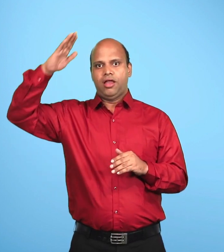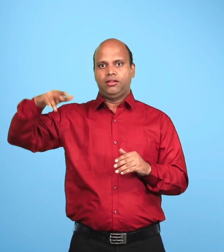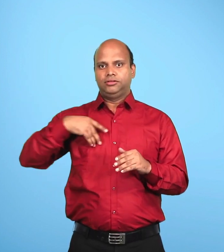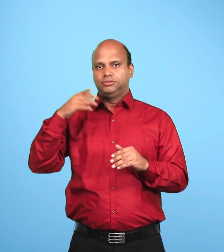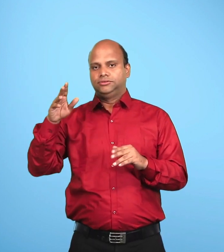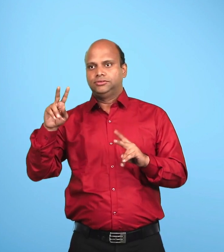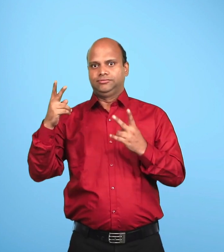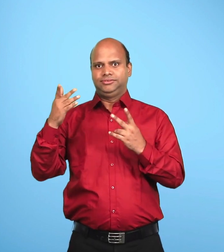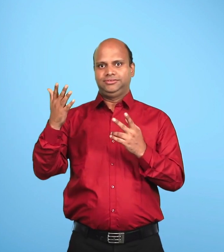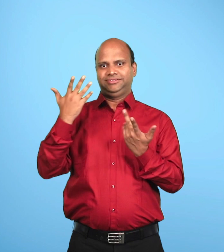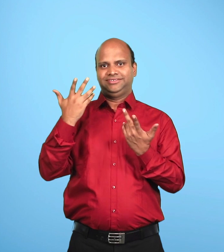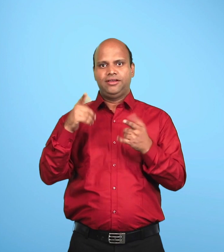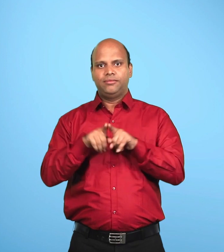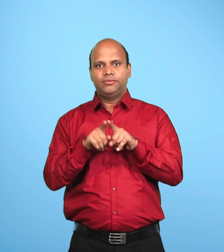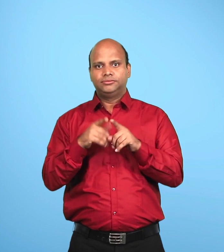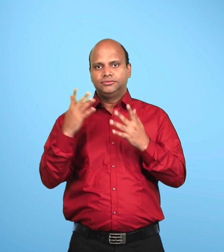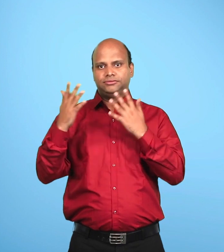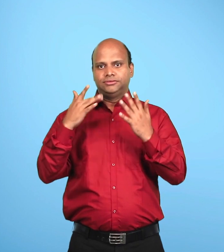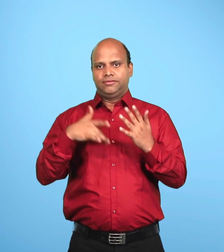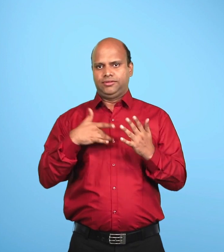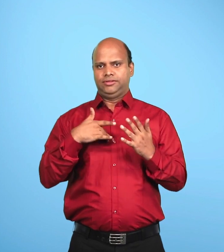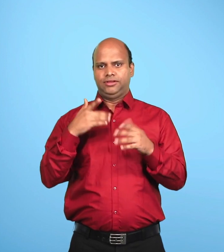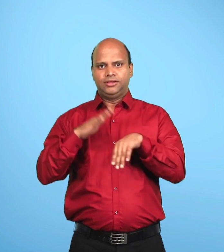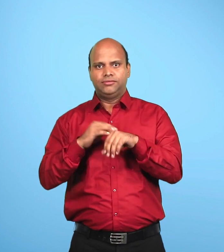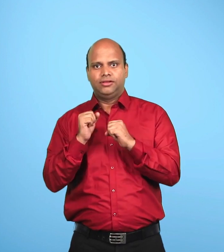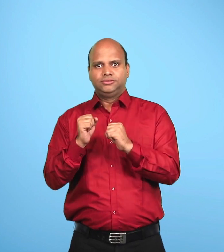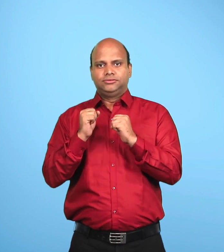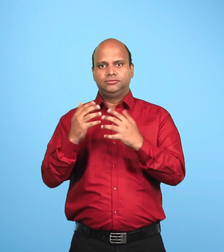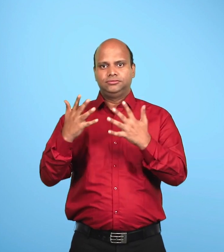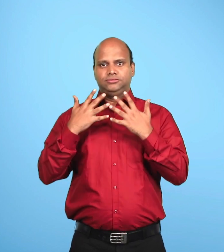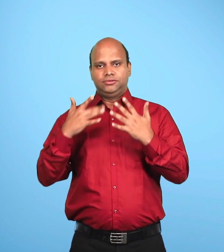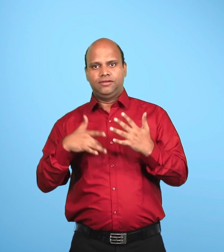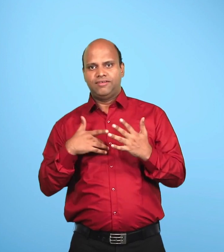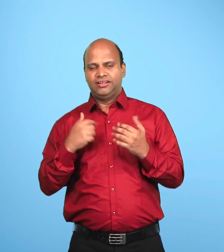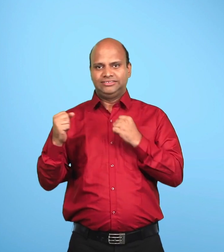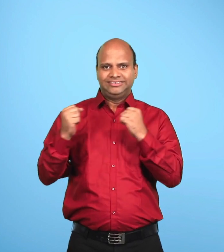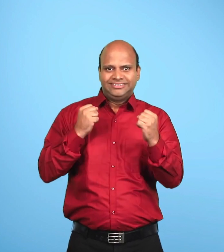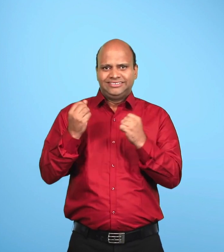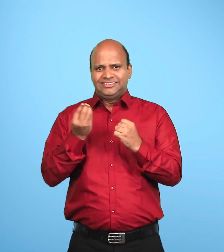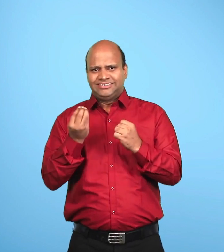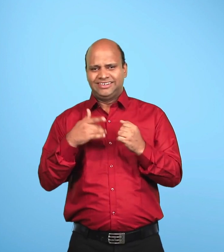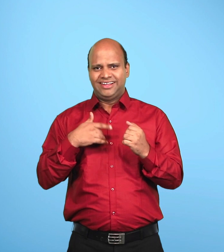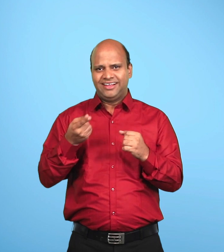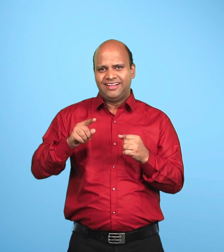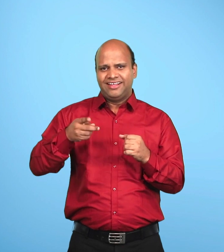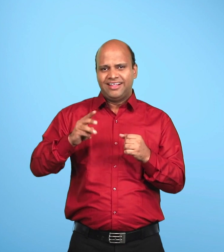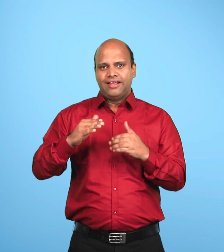live in the plains and suddenly go to high mountain regions, we may experience difficulty in breathing and